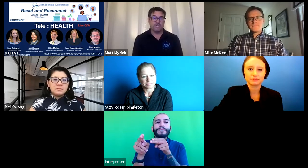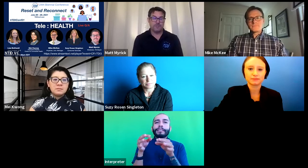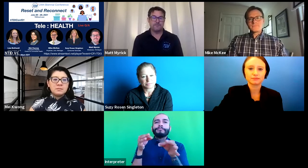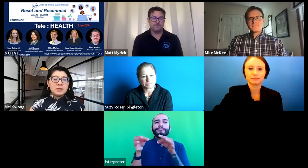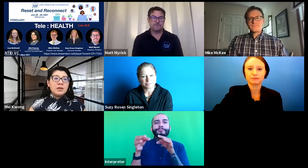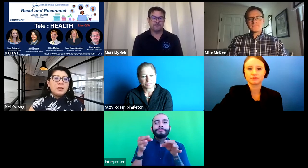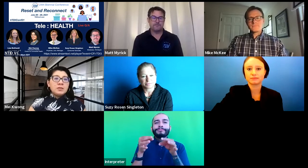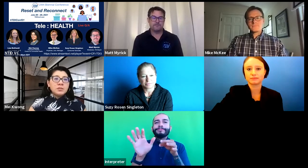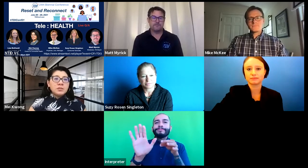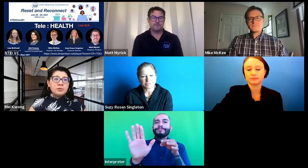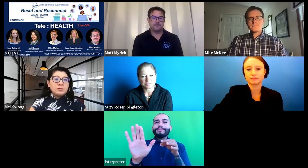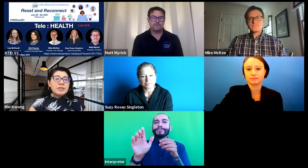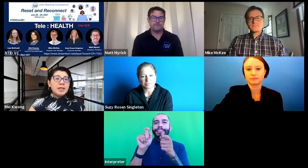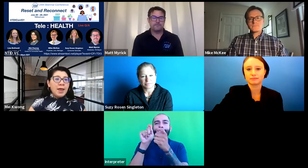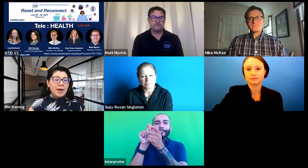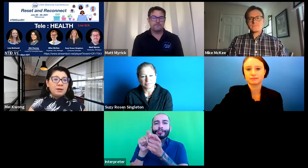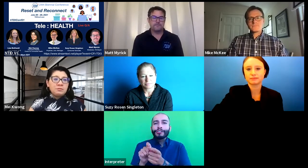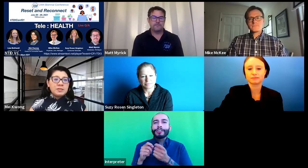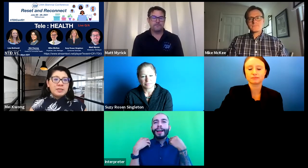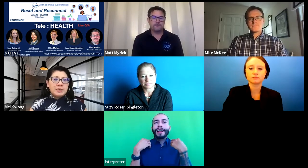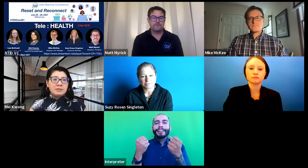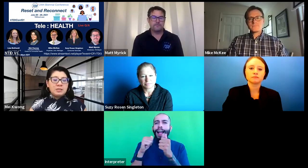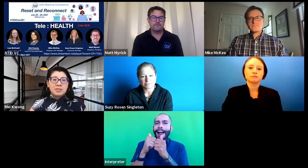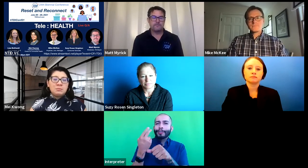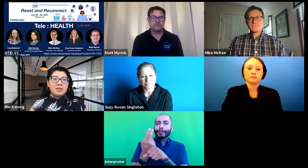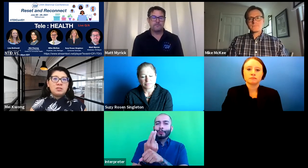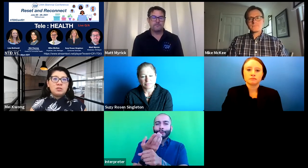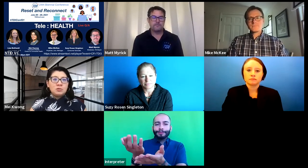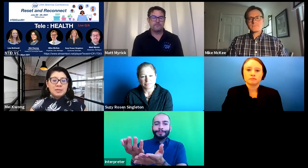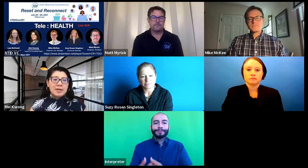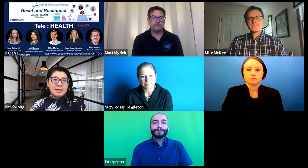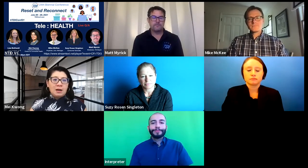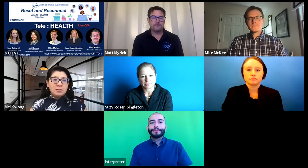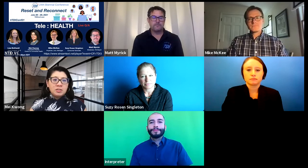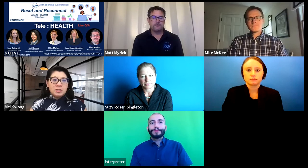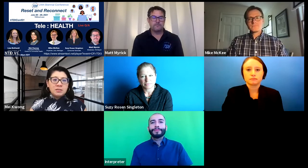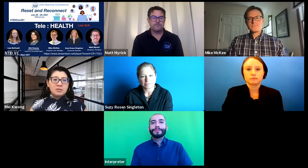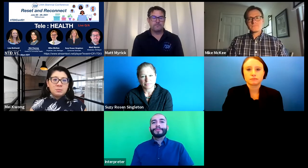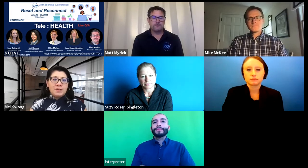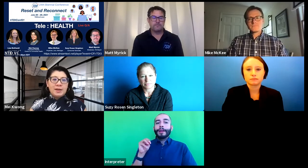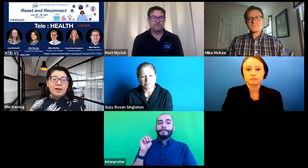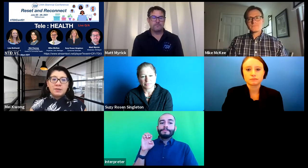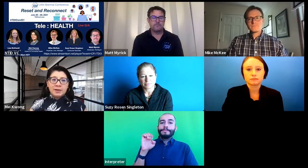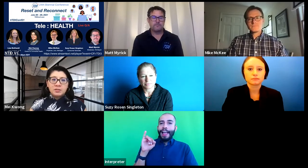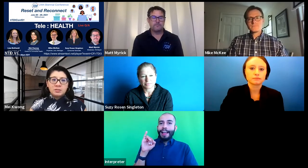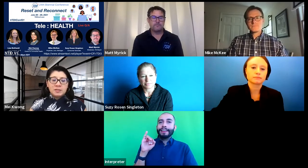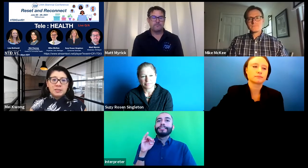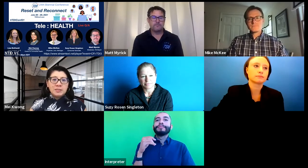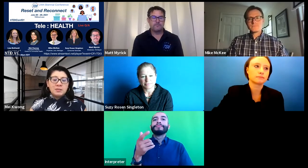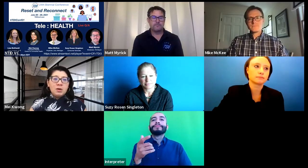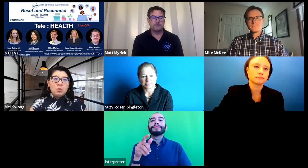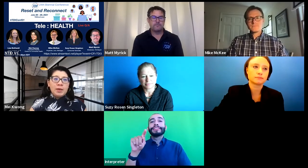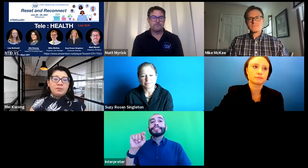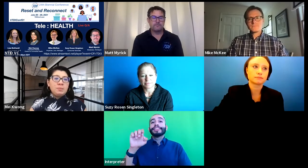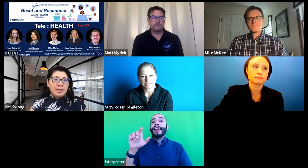used? So telehealth really just means using technology to provide healthcare